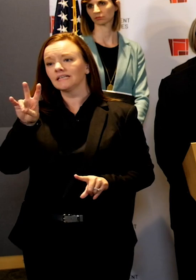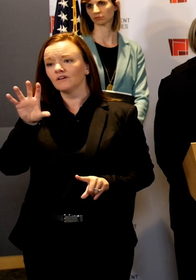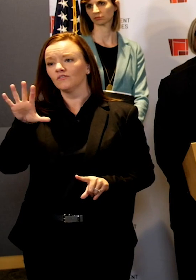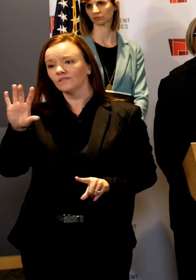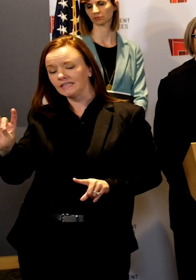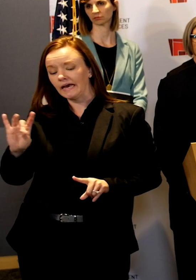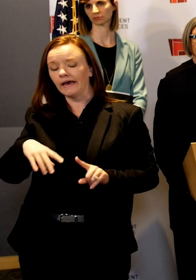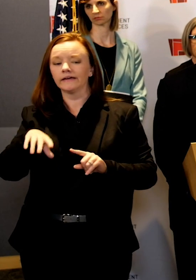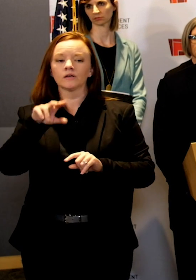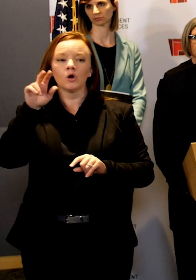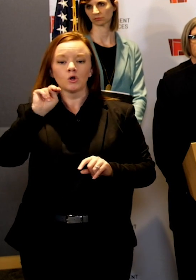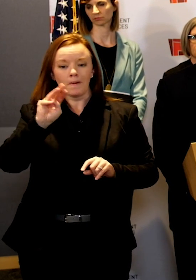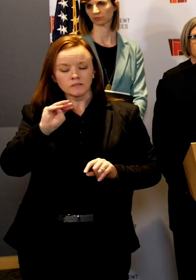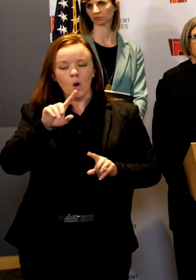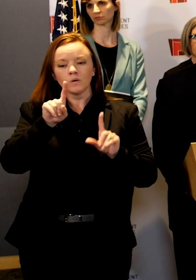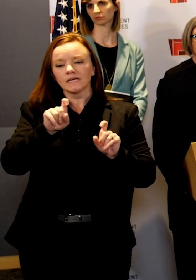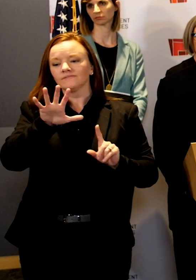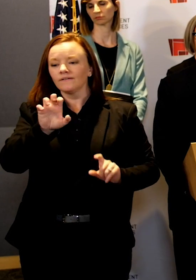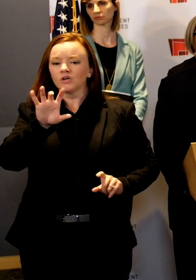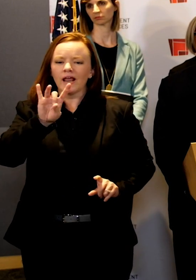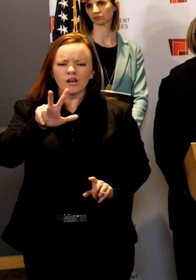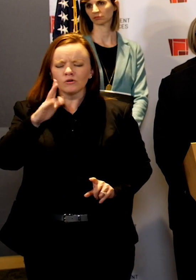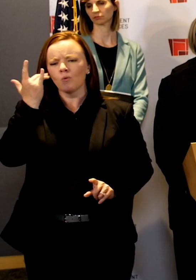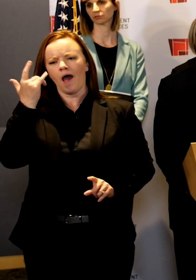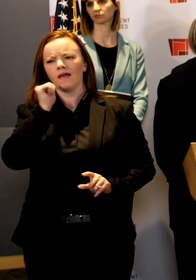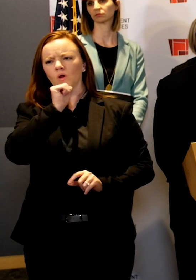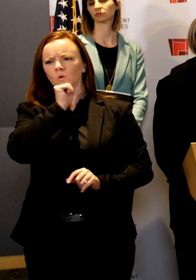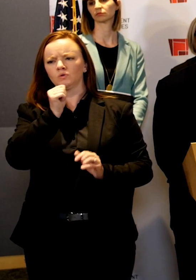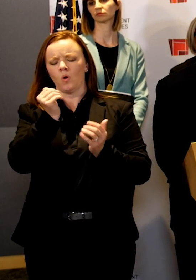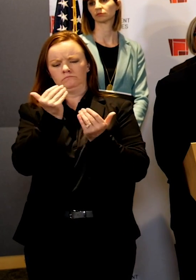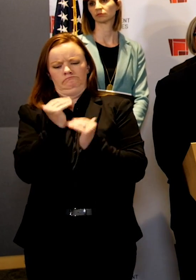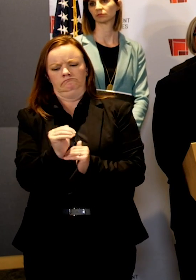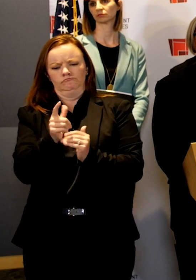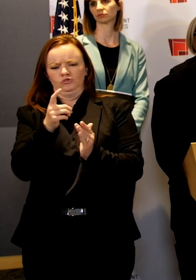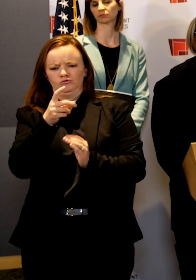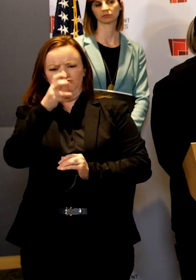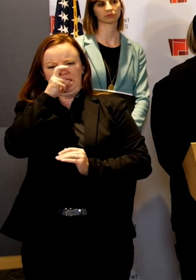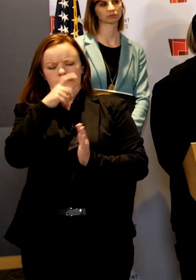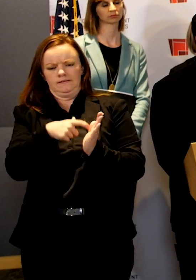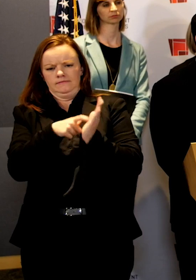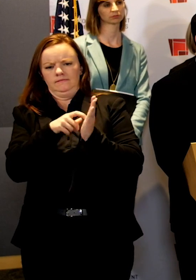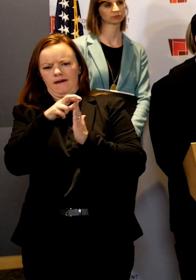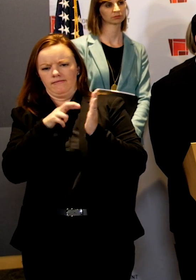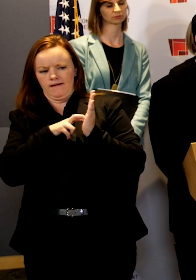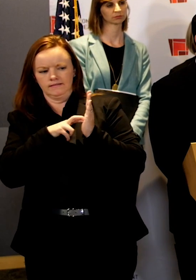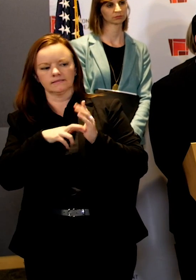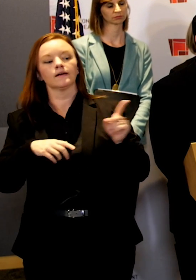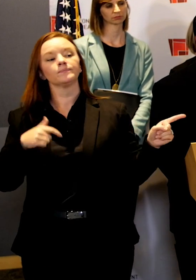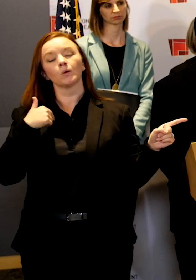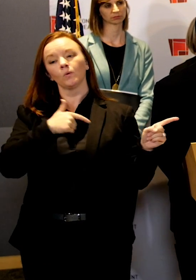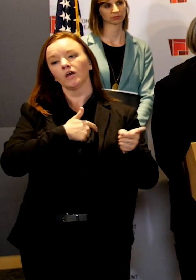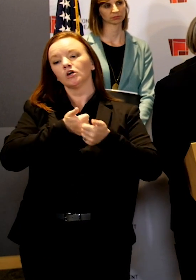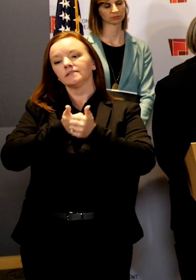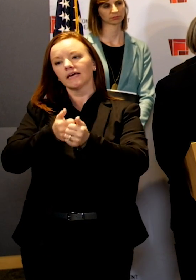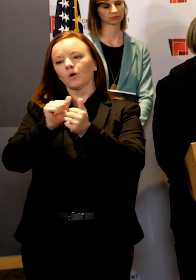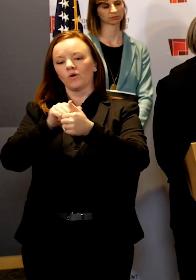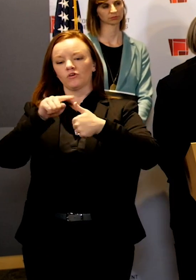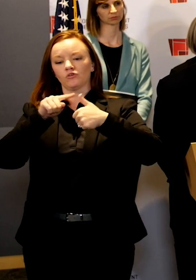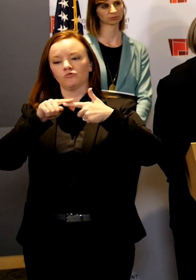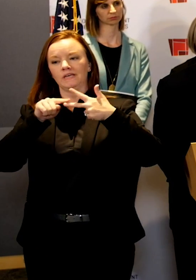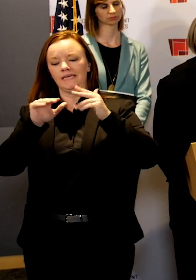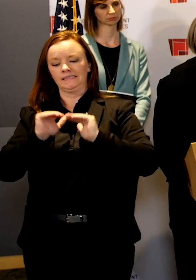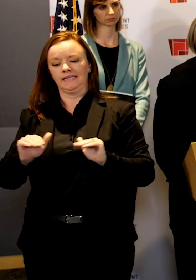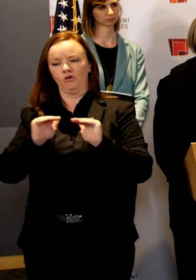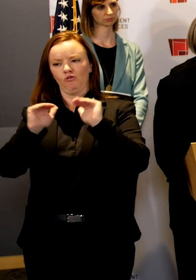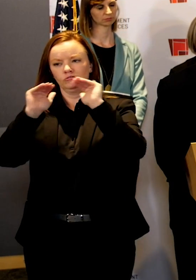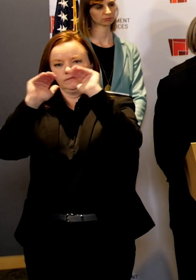Mexico 583. Why does Arizona still have such strict guidelines? So we are sticking with those 3 tiers of testing